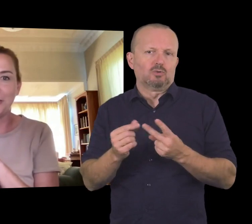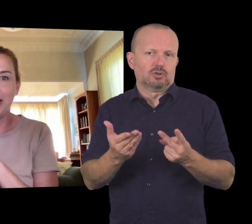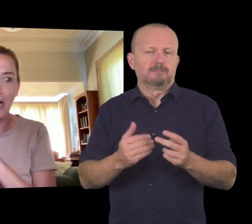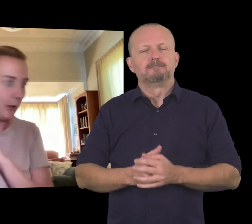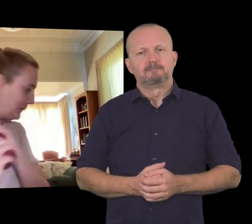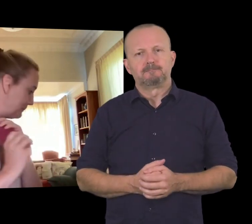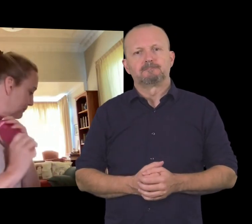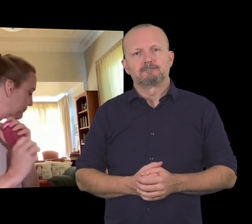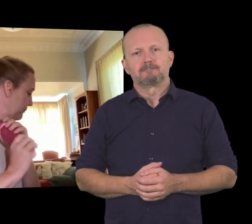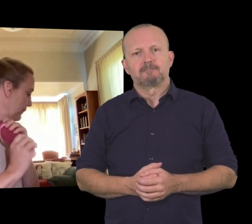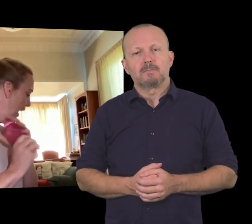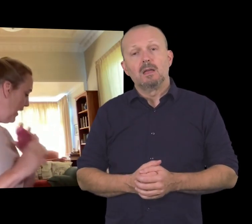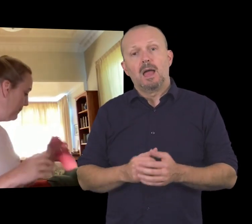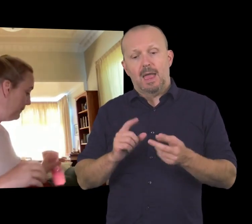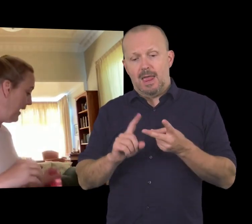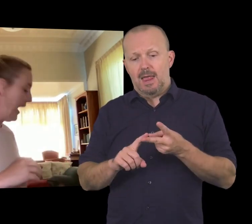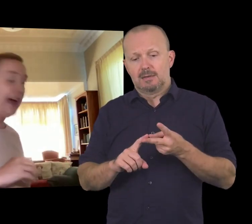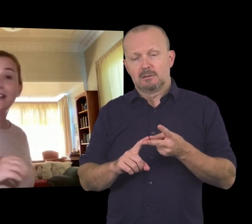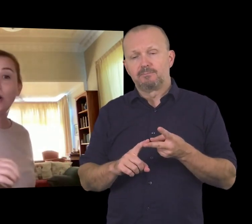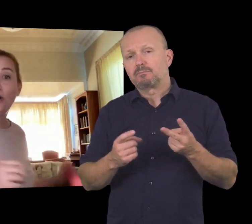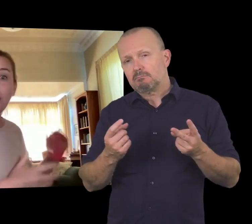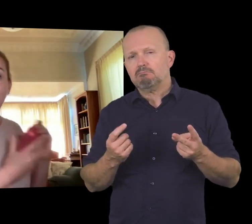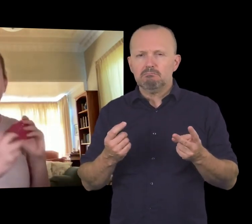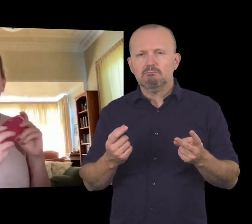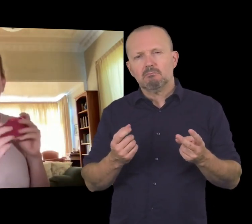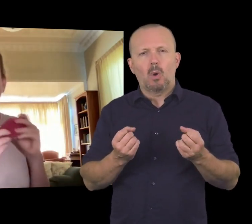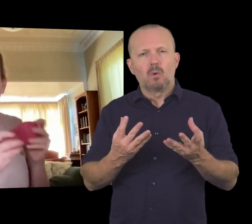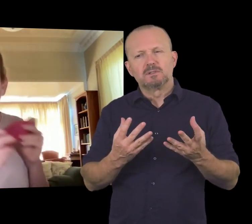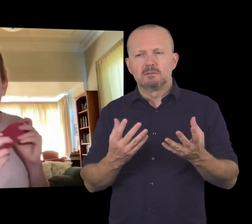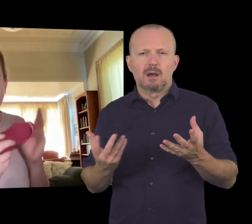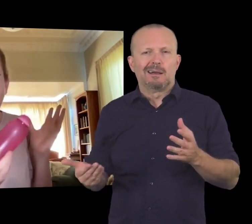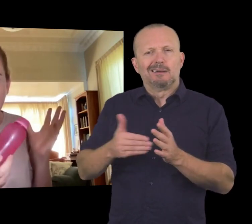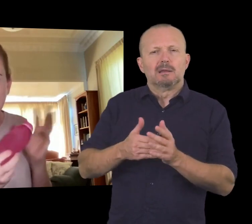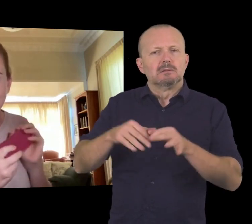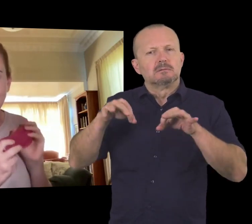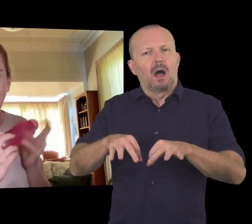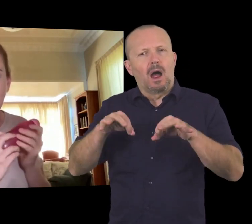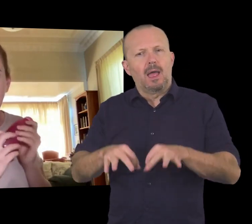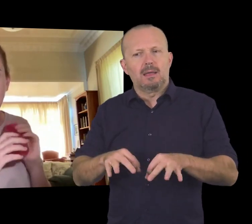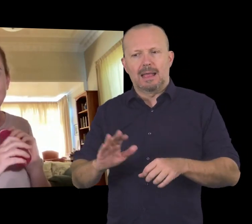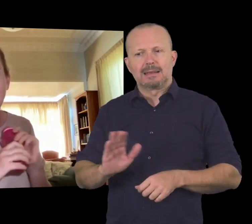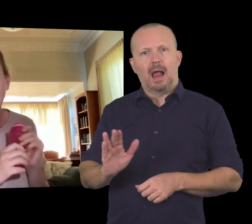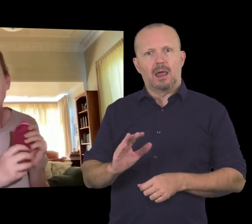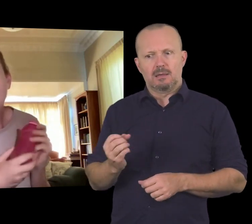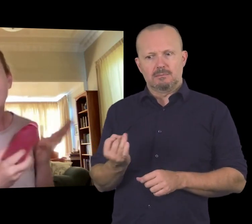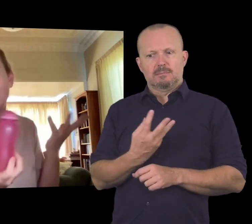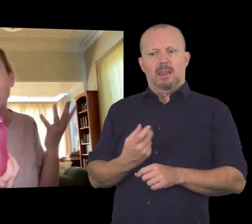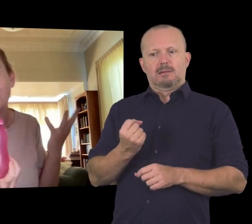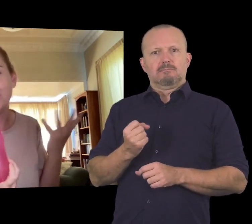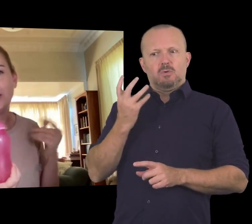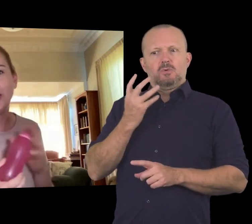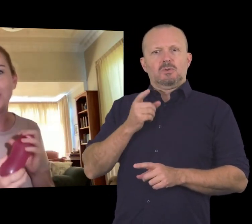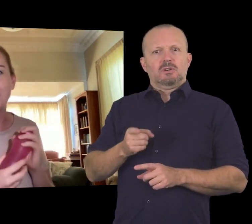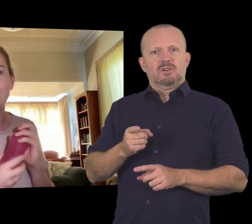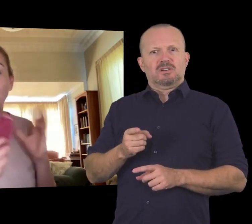a really good way to go. And often I kind of put dye in it and colours and things